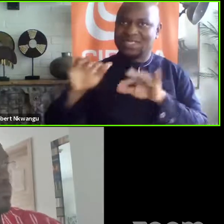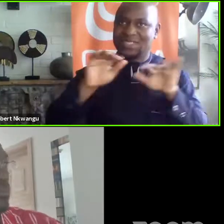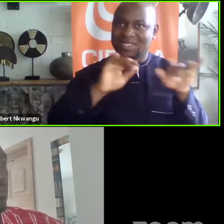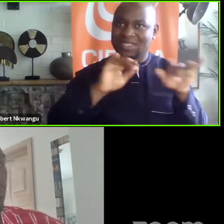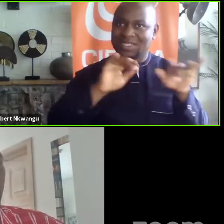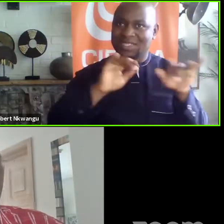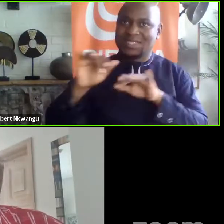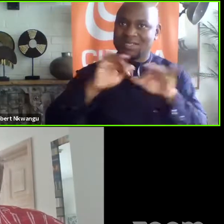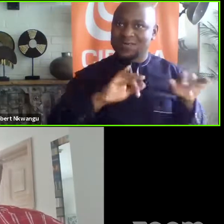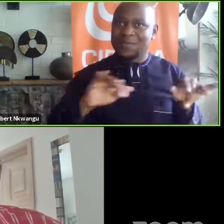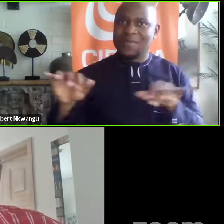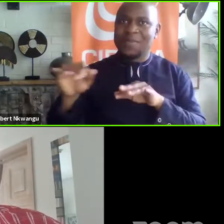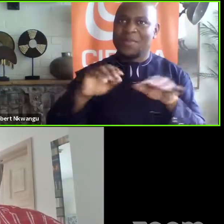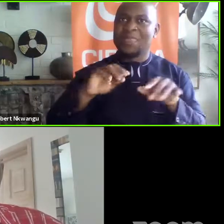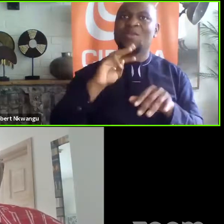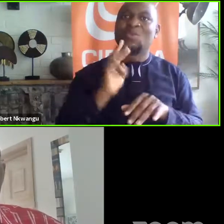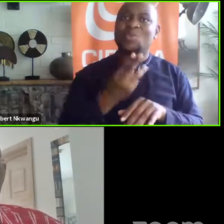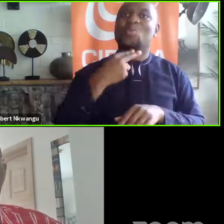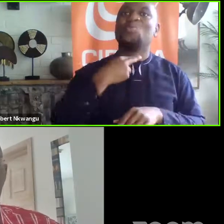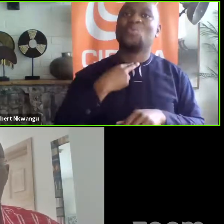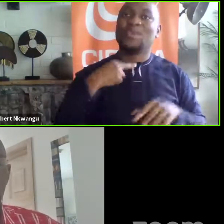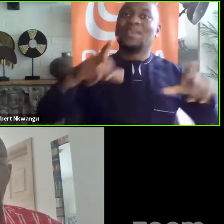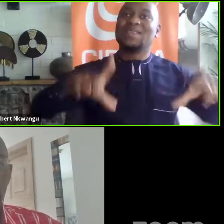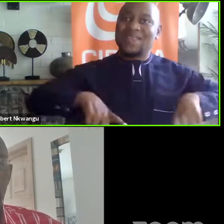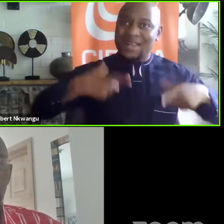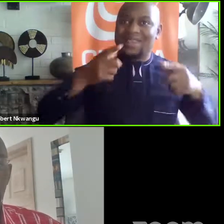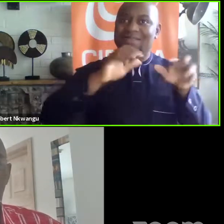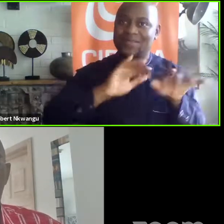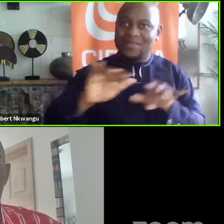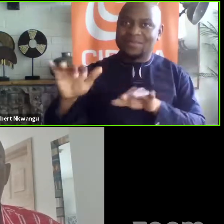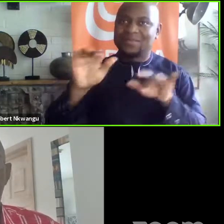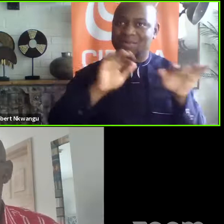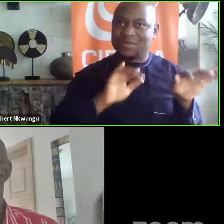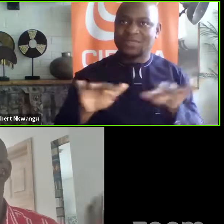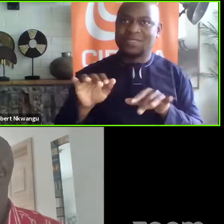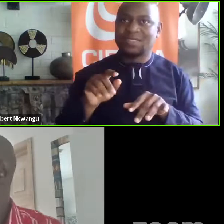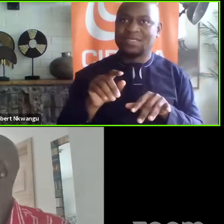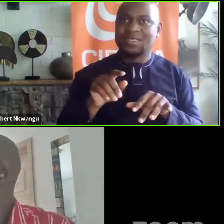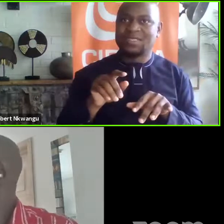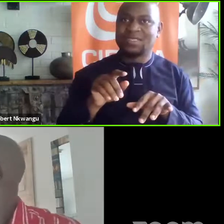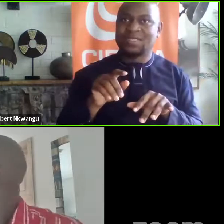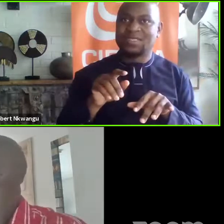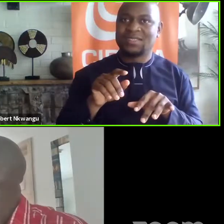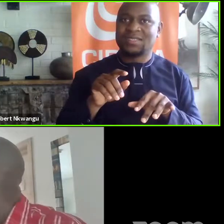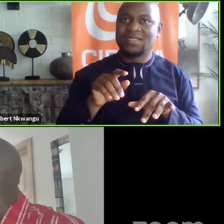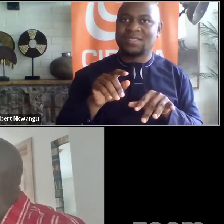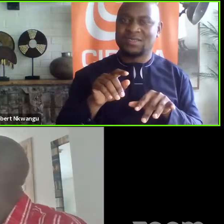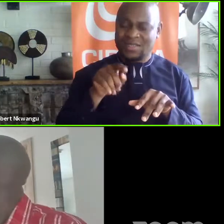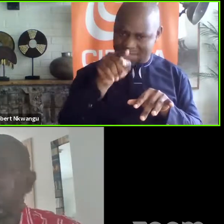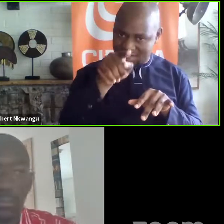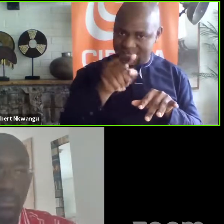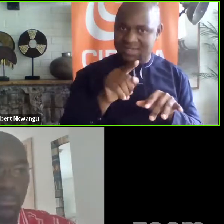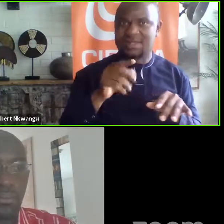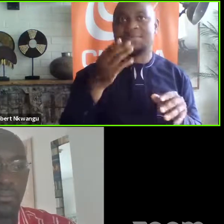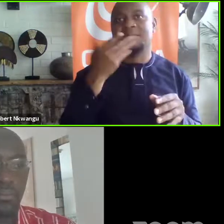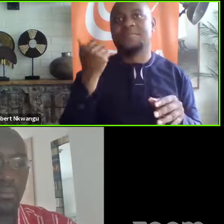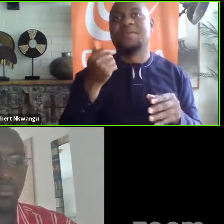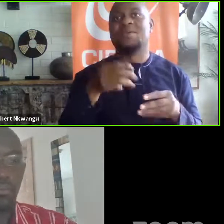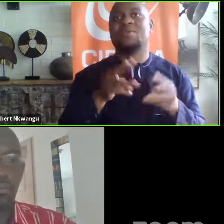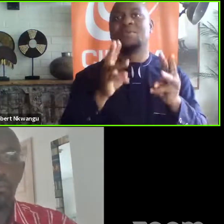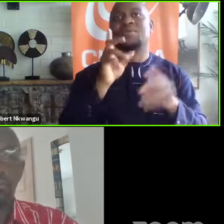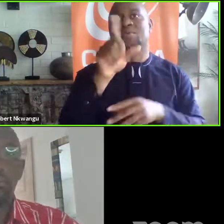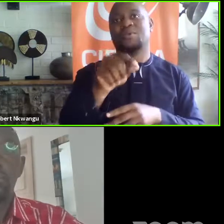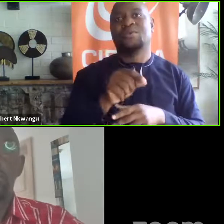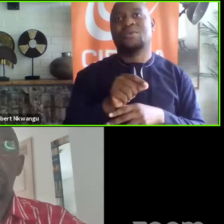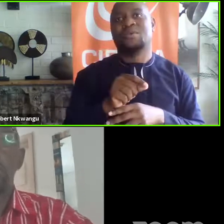is something that needs to be put in place, because we need these live captions